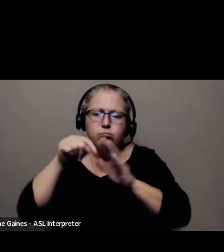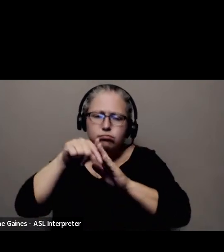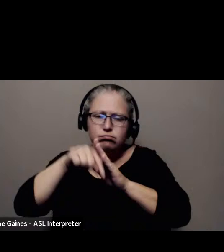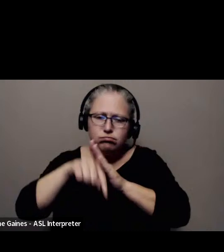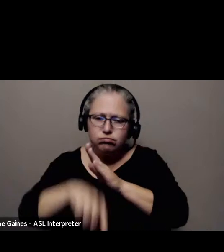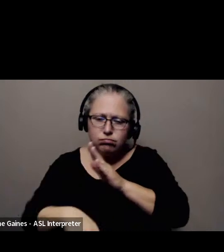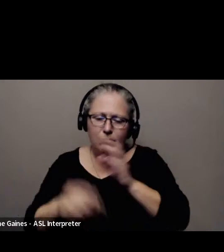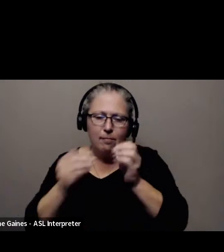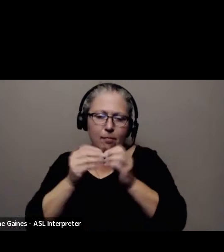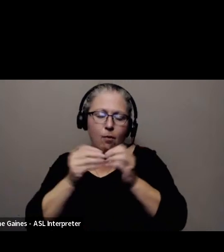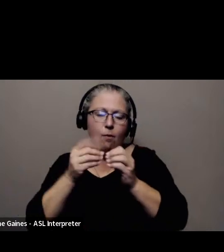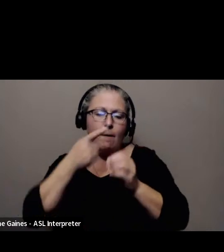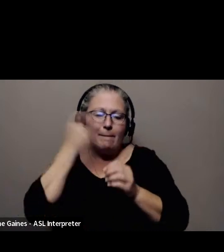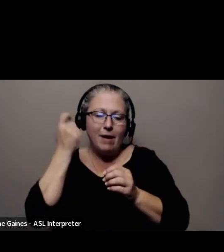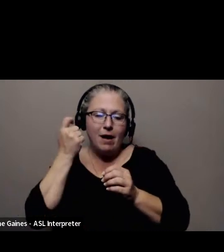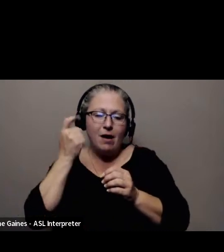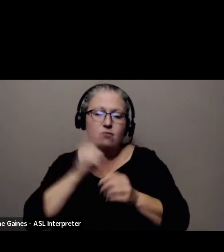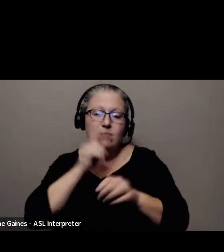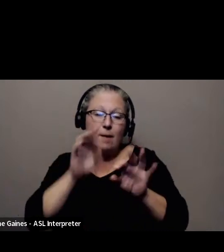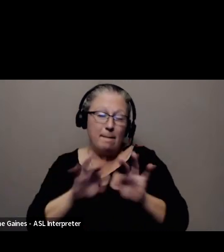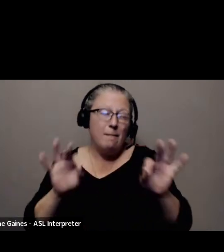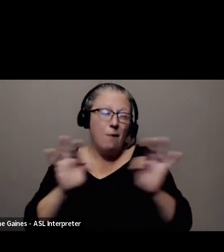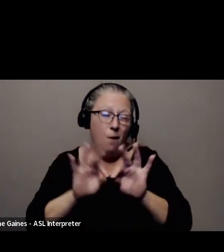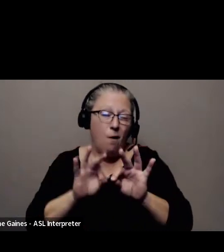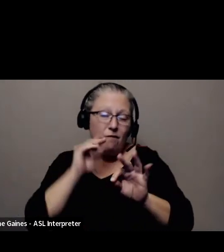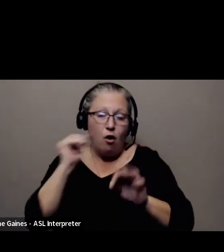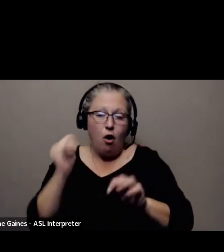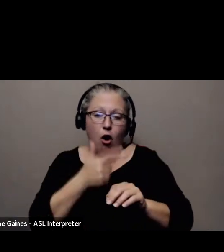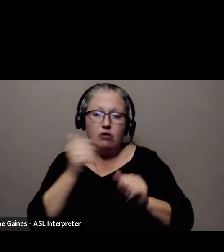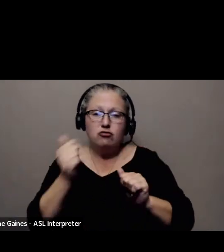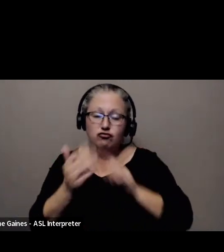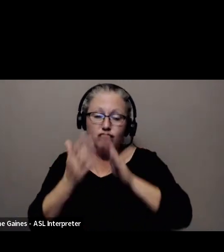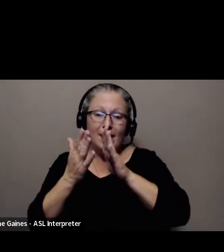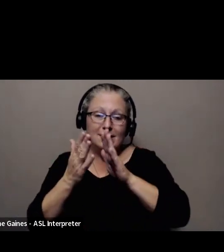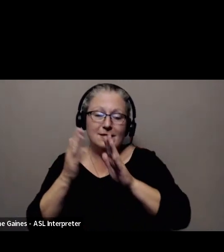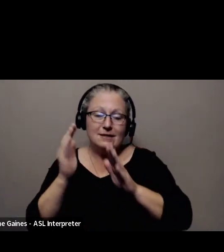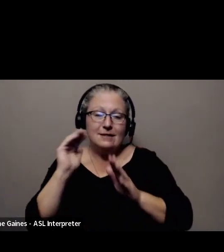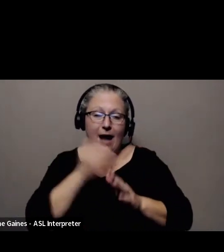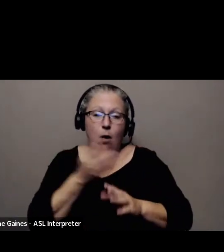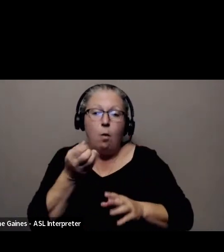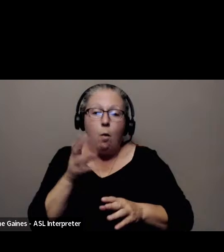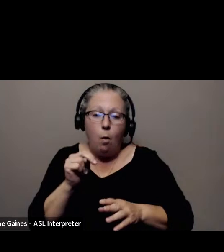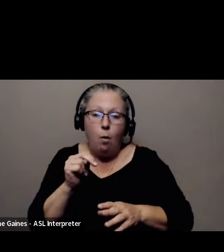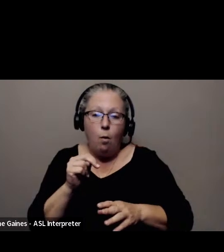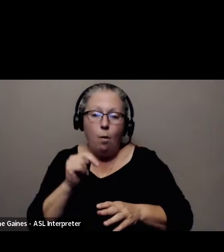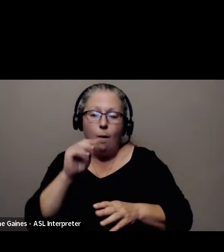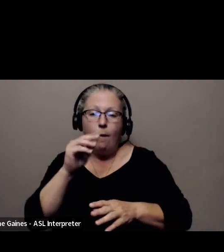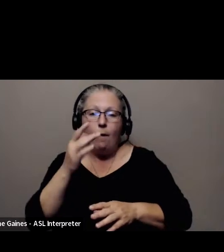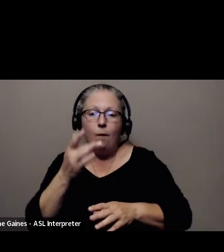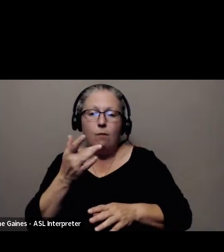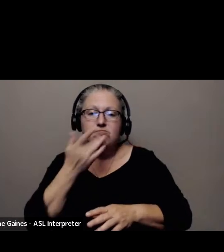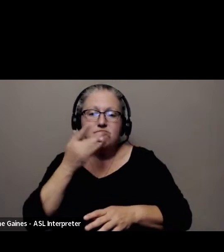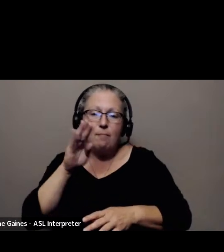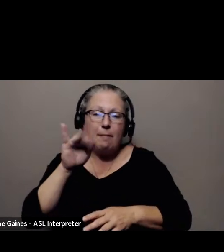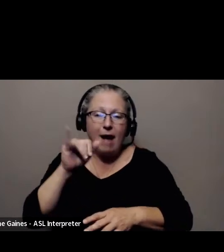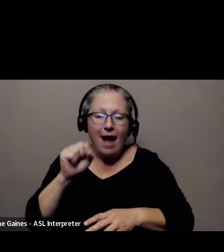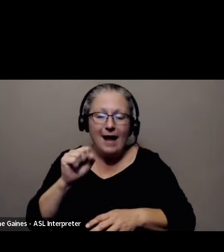deeper, because it's really important for us to address our own biases, our own